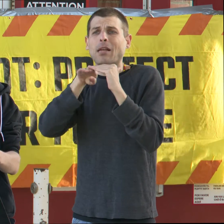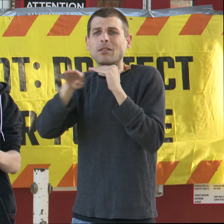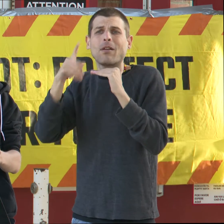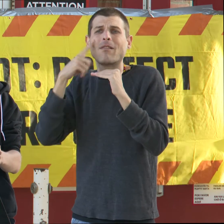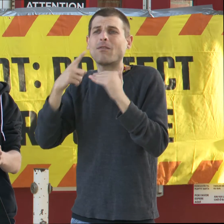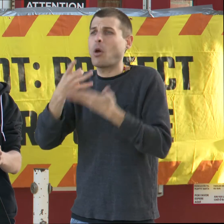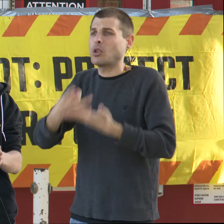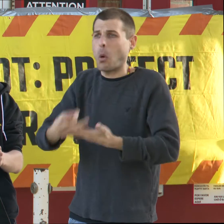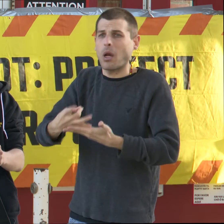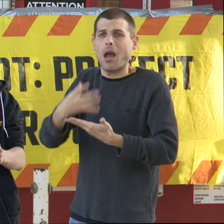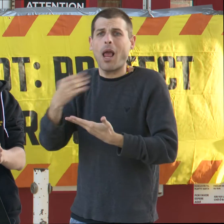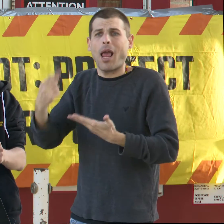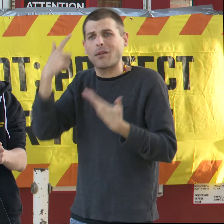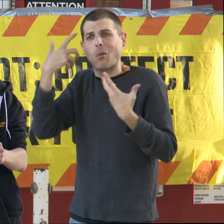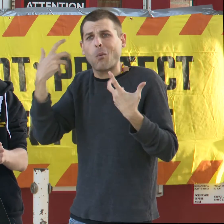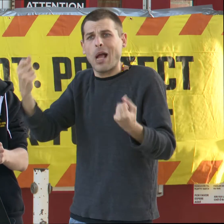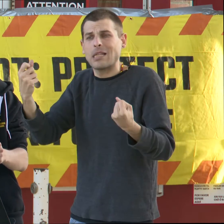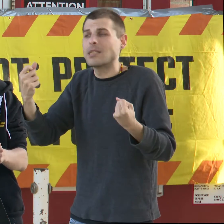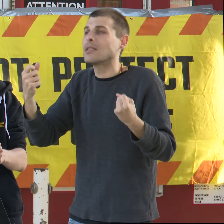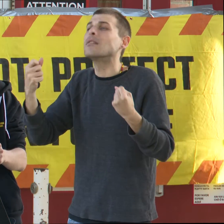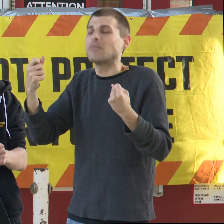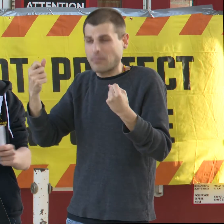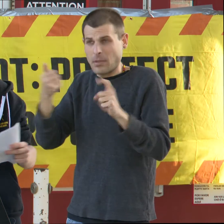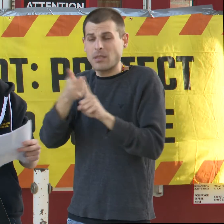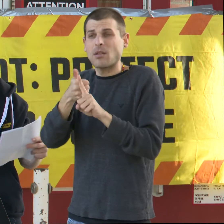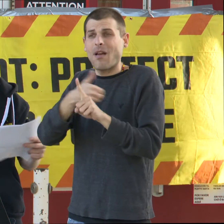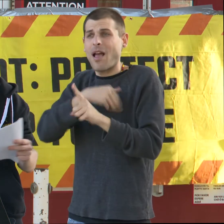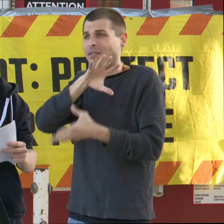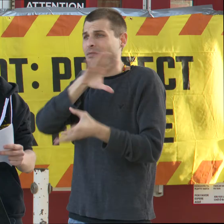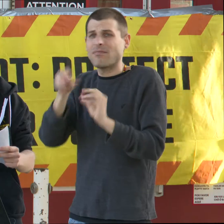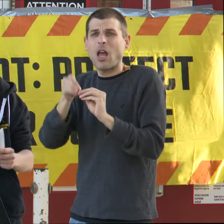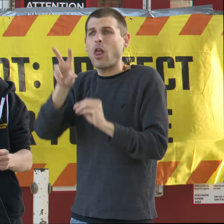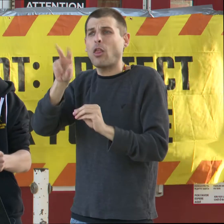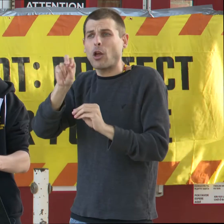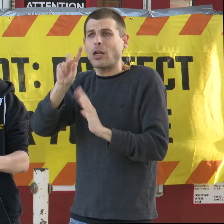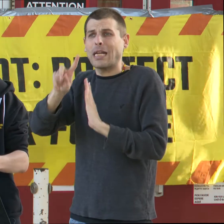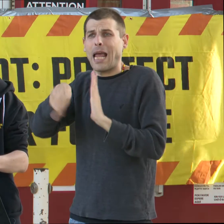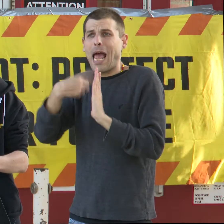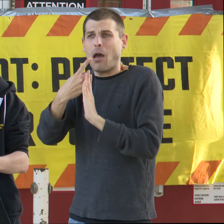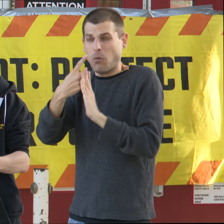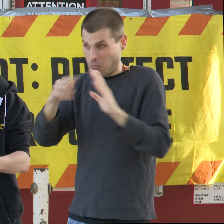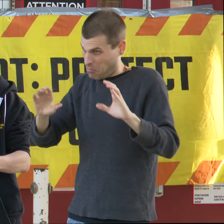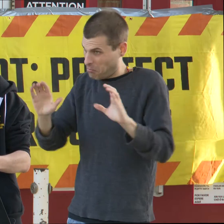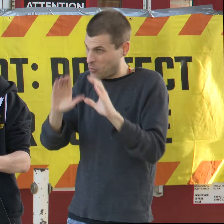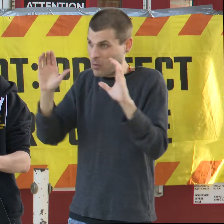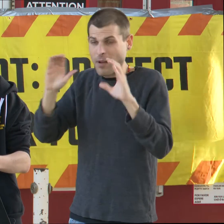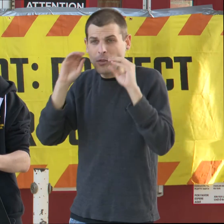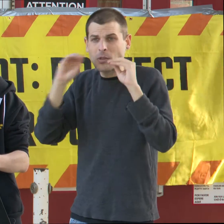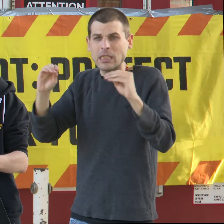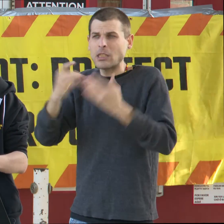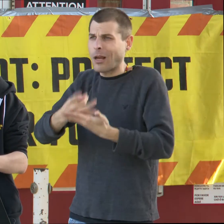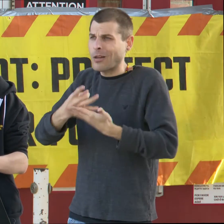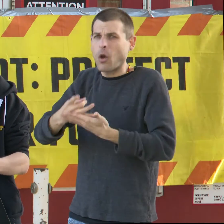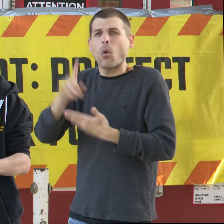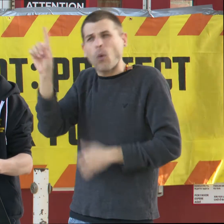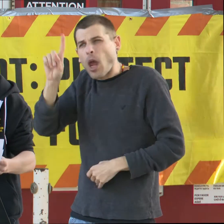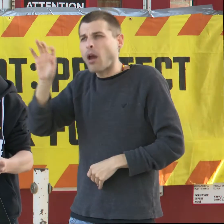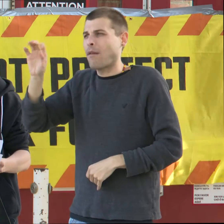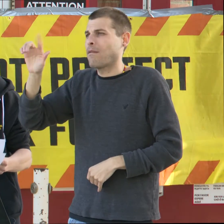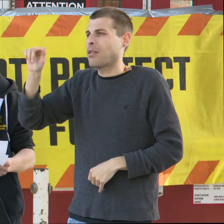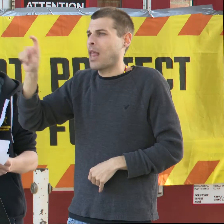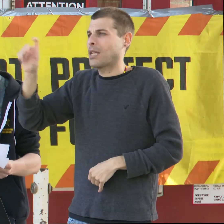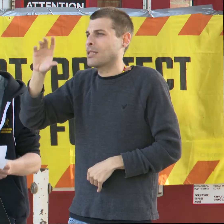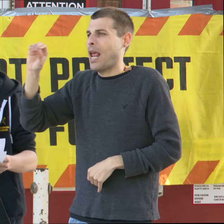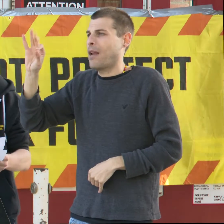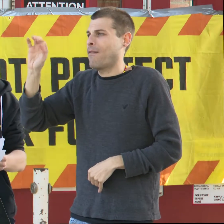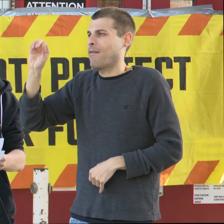of the yoga and wellness community. Mr. Scrutchions holds a 30-hour yoga teaching certificate and instructs yoga at Flex and Flow PDX. Why have I